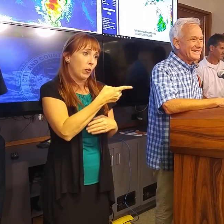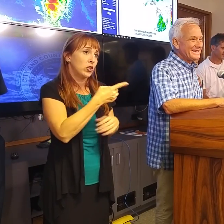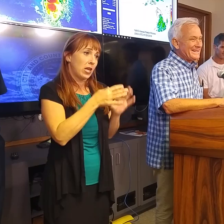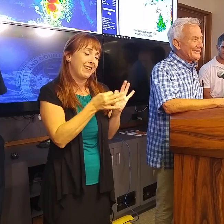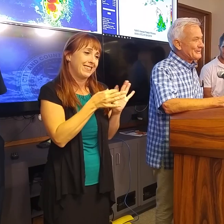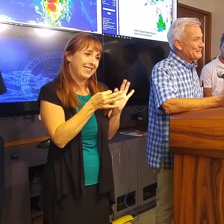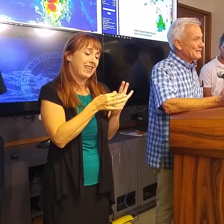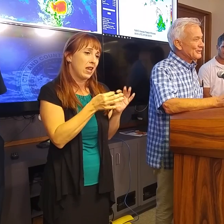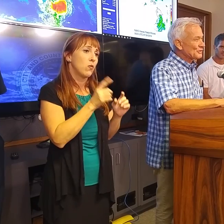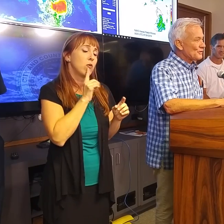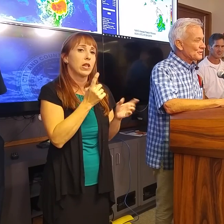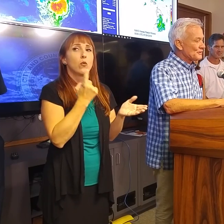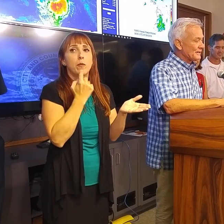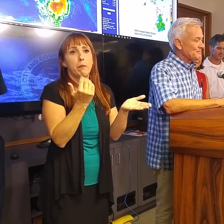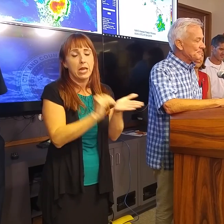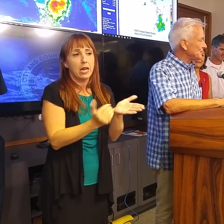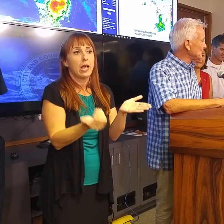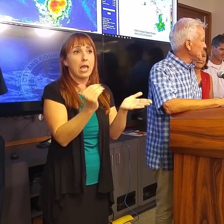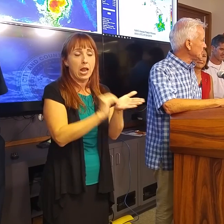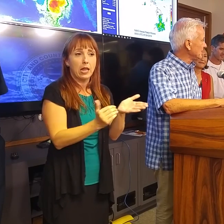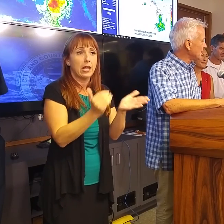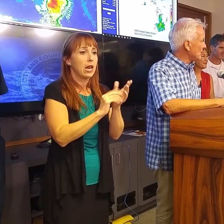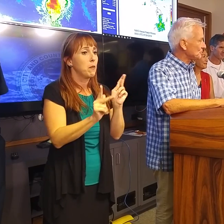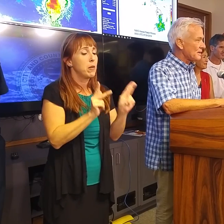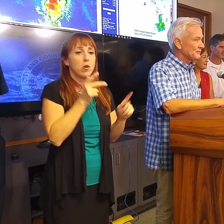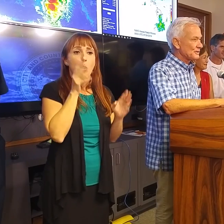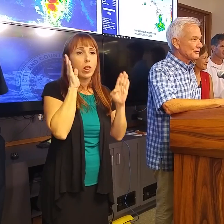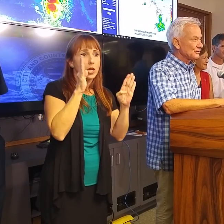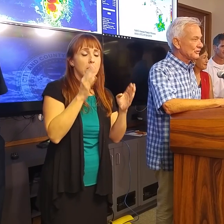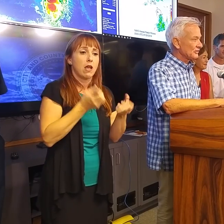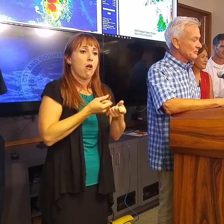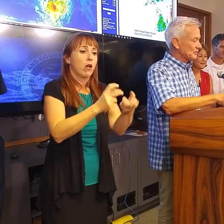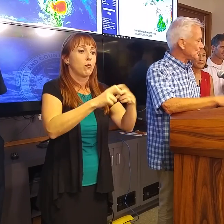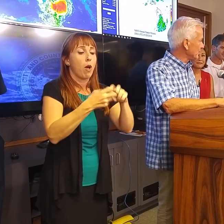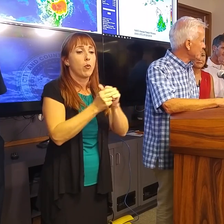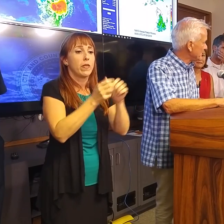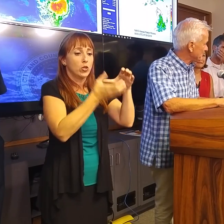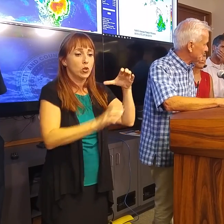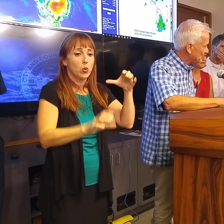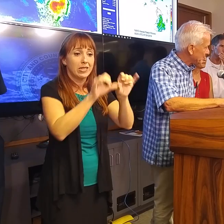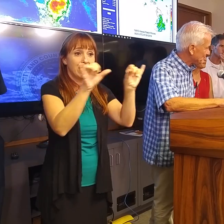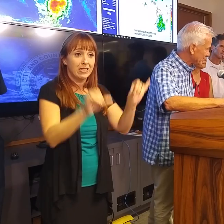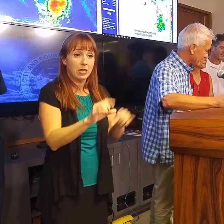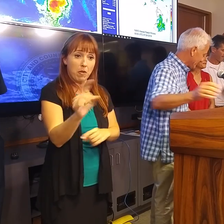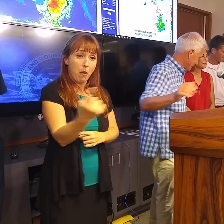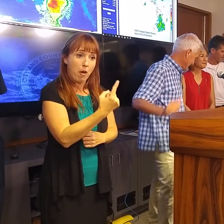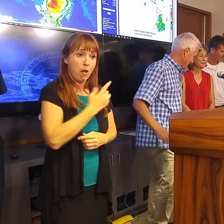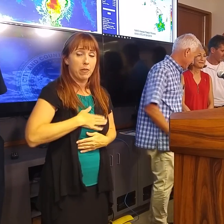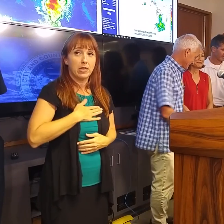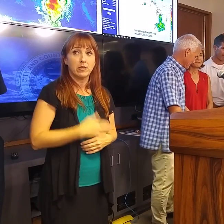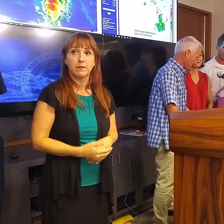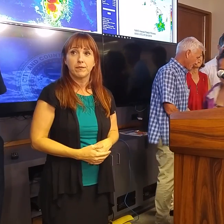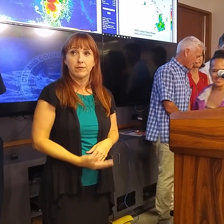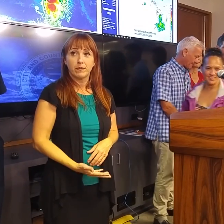because we repeat this over and over and then people don't listen and they cause problems with our sewer system. So Lori, coming up and repeat it, please.